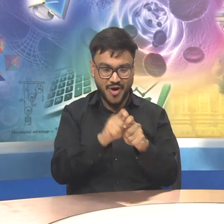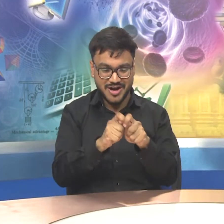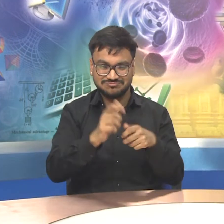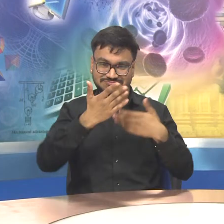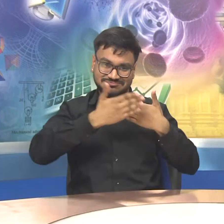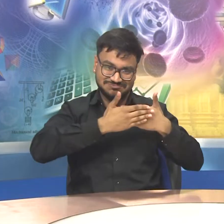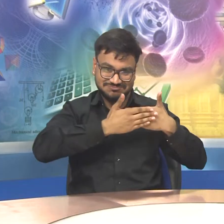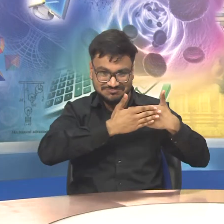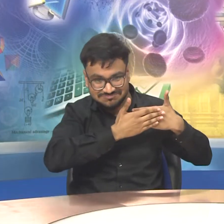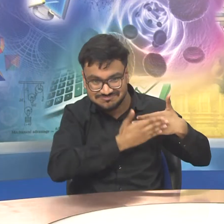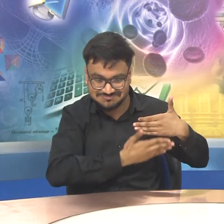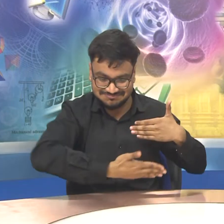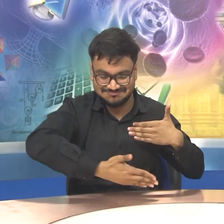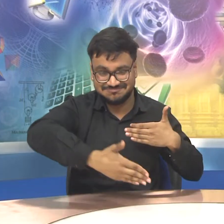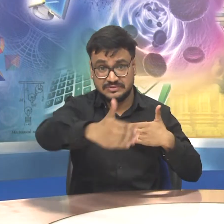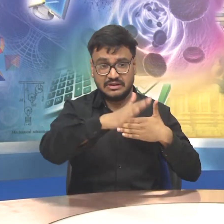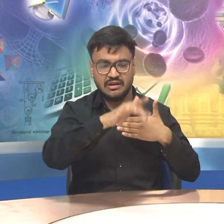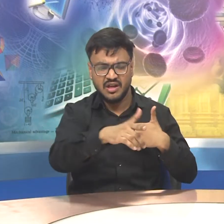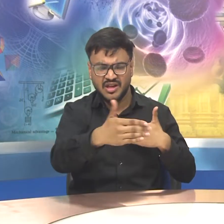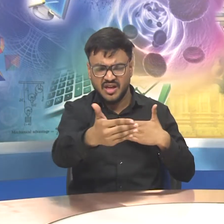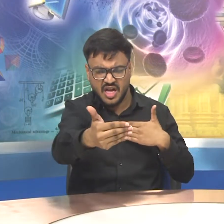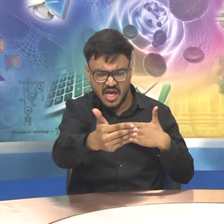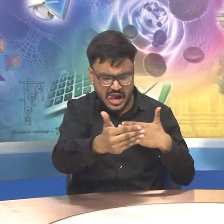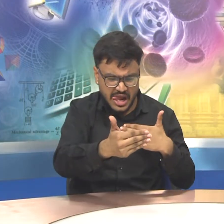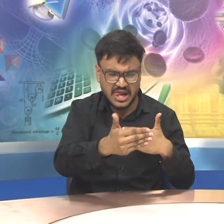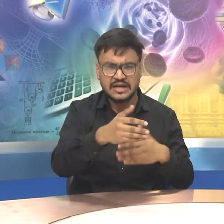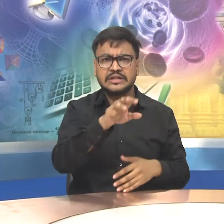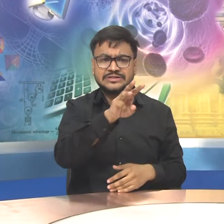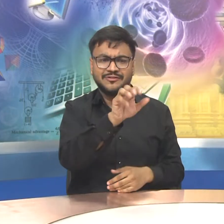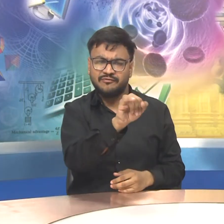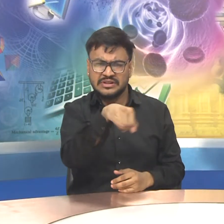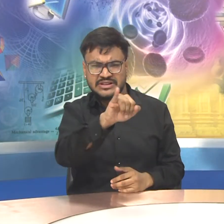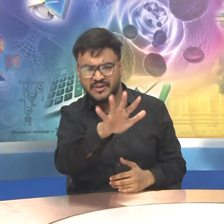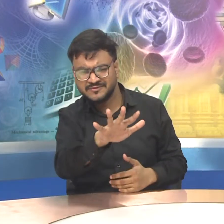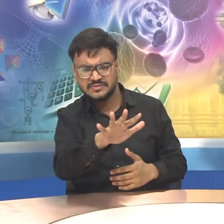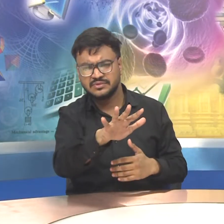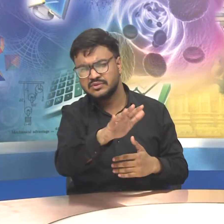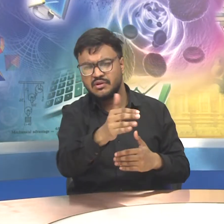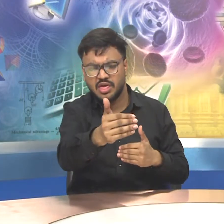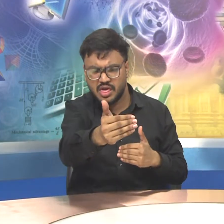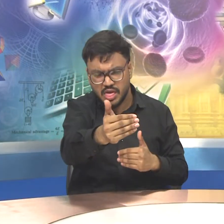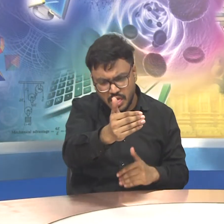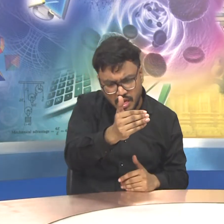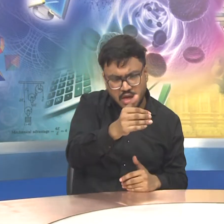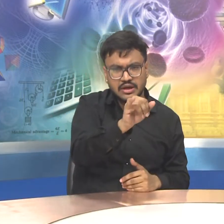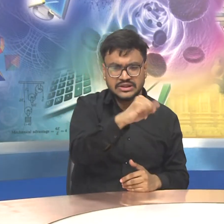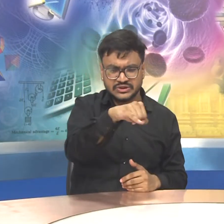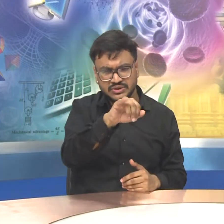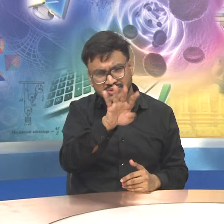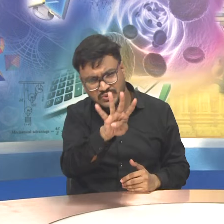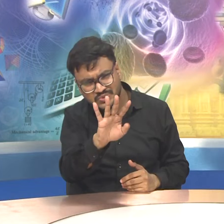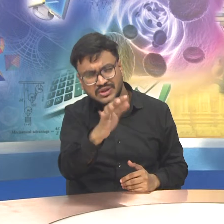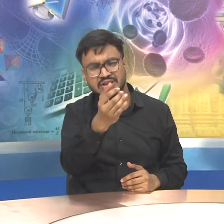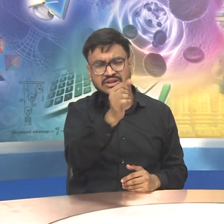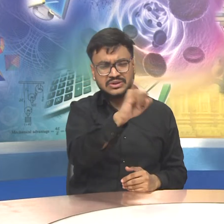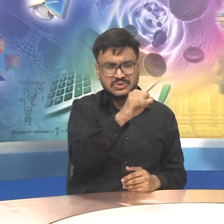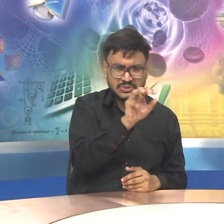Second, a judge may voluntarily resign before expiry of his